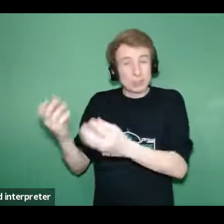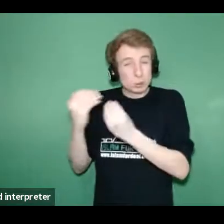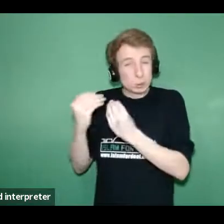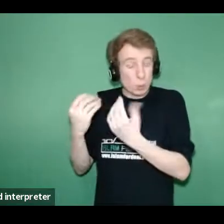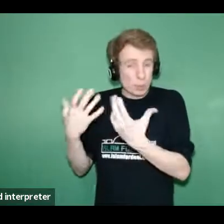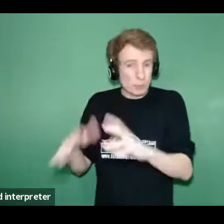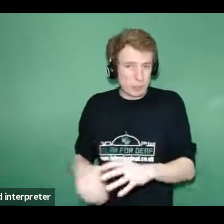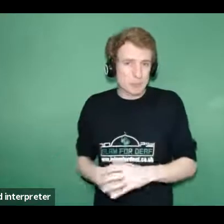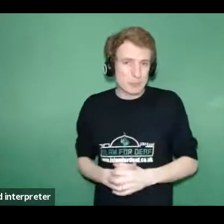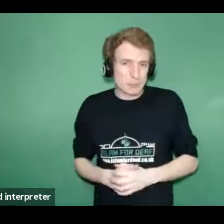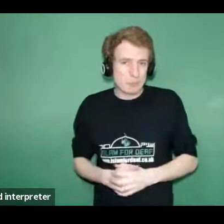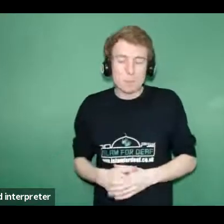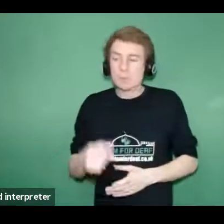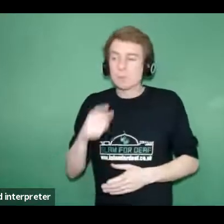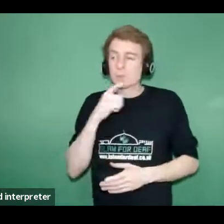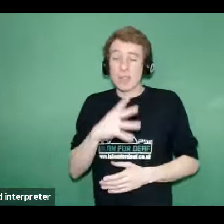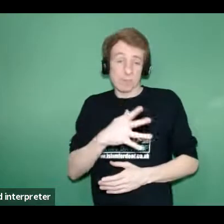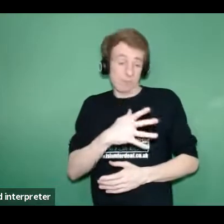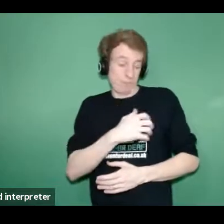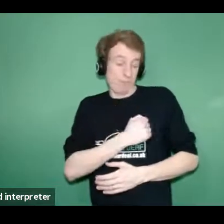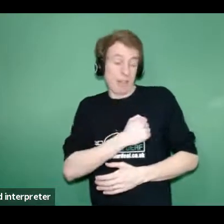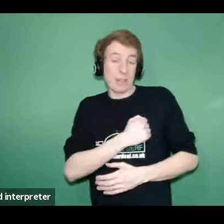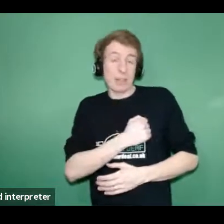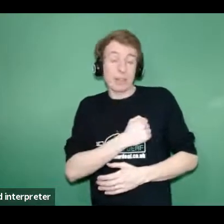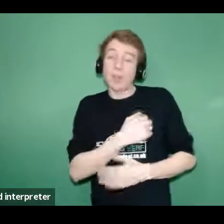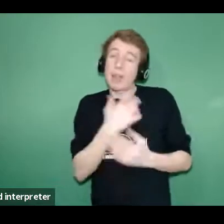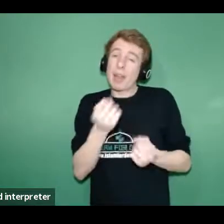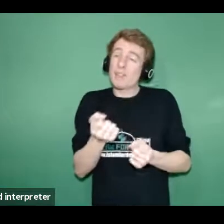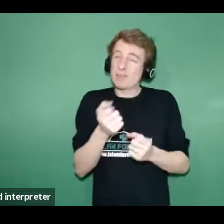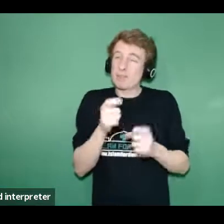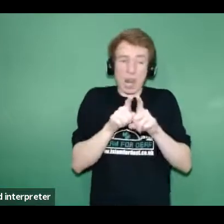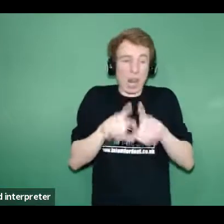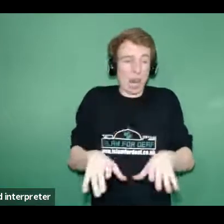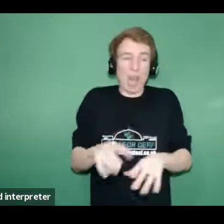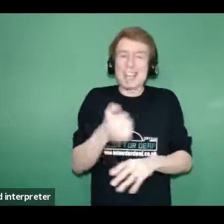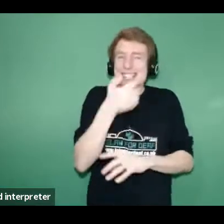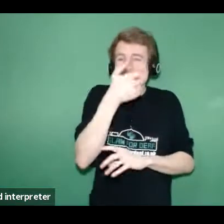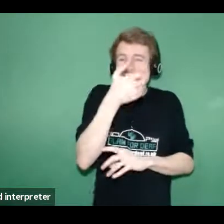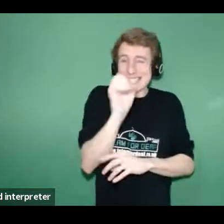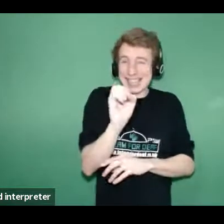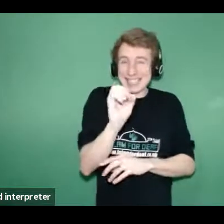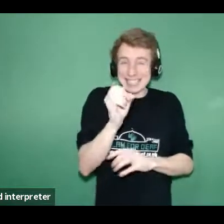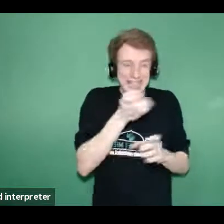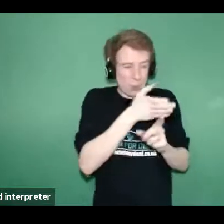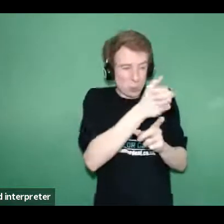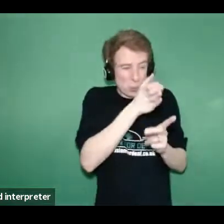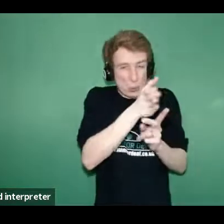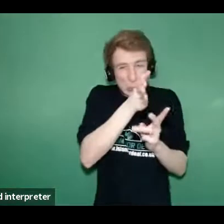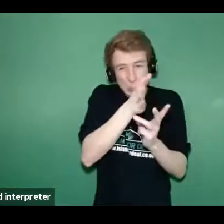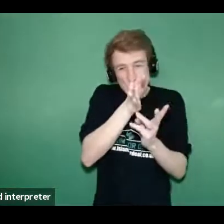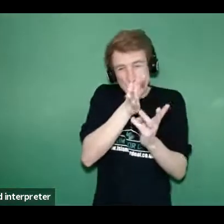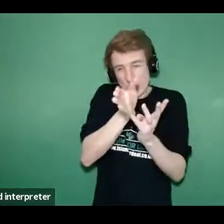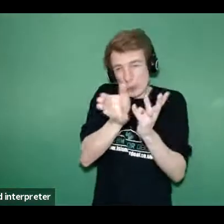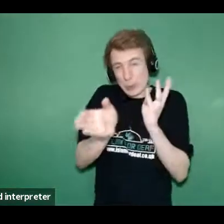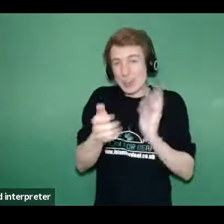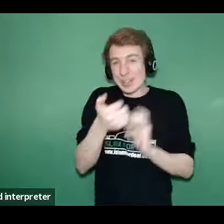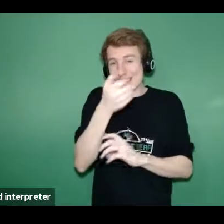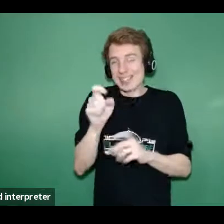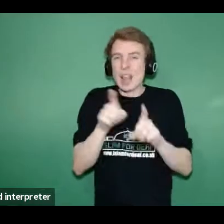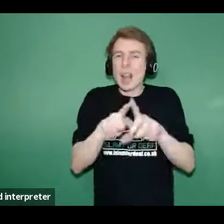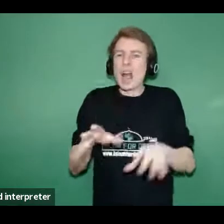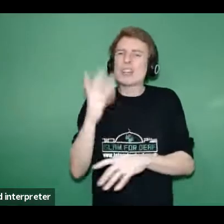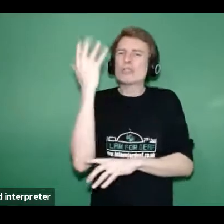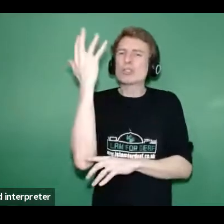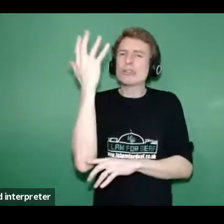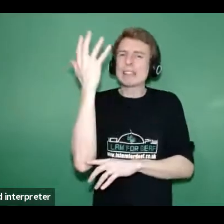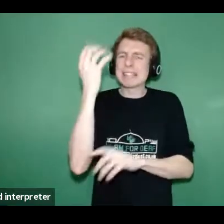60 and odd branches. It's a number of branches, and the highest level of faith and the highest level of these branches is